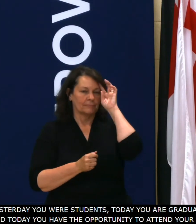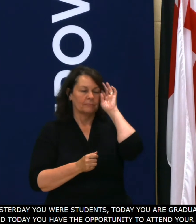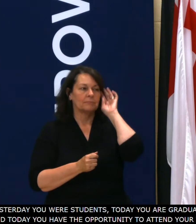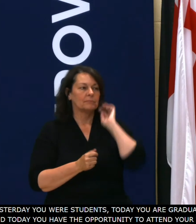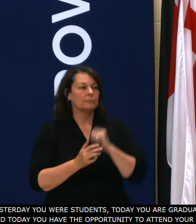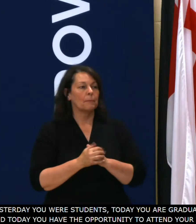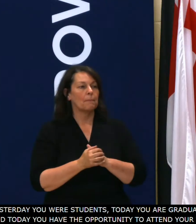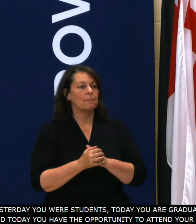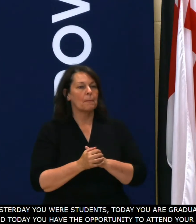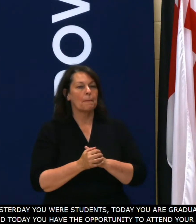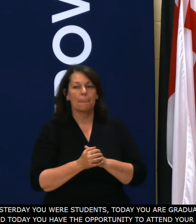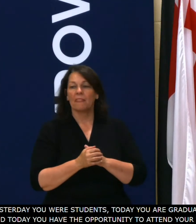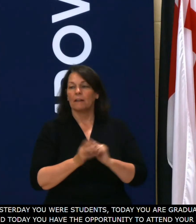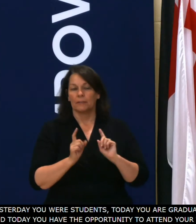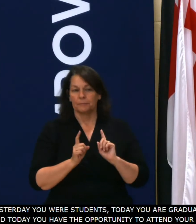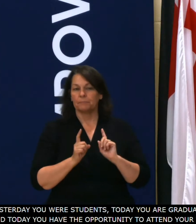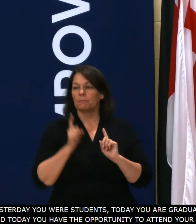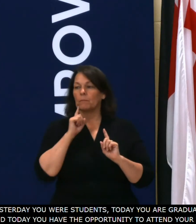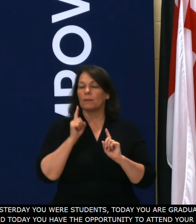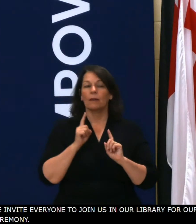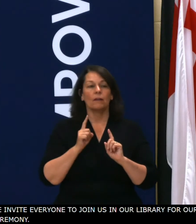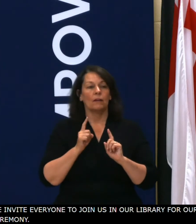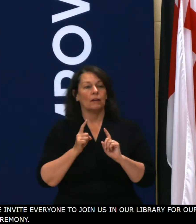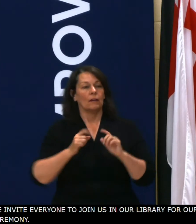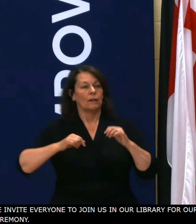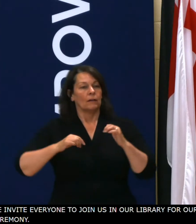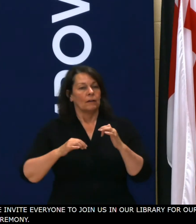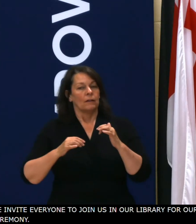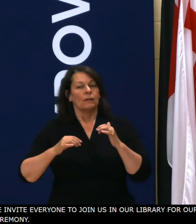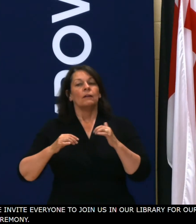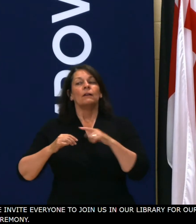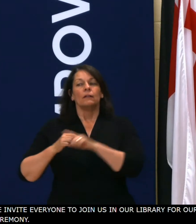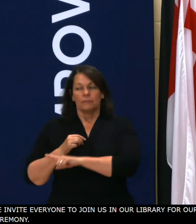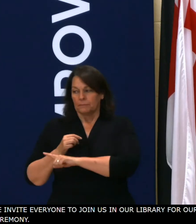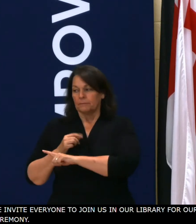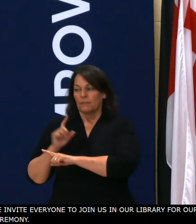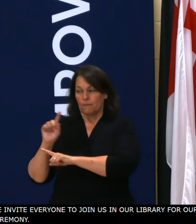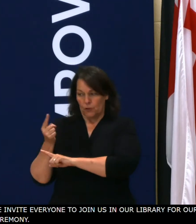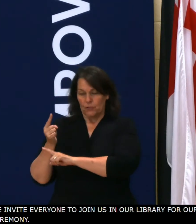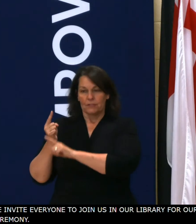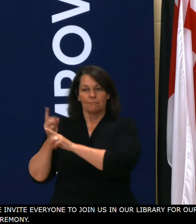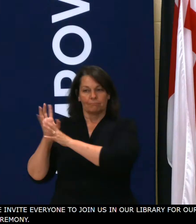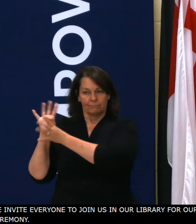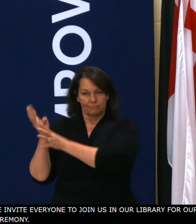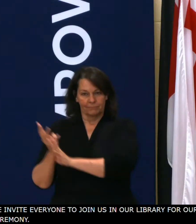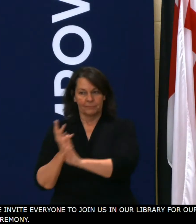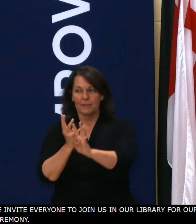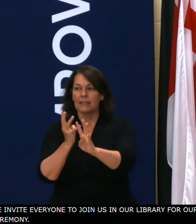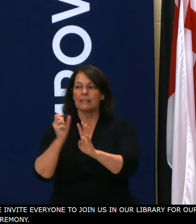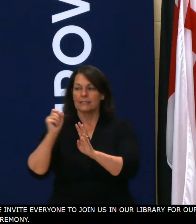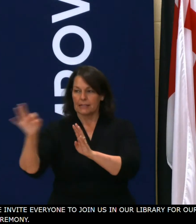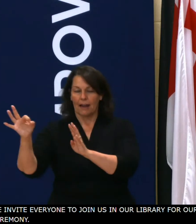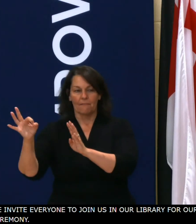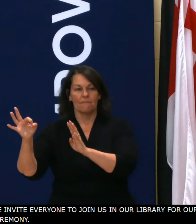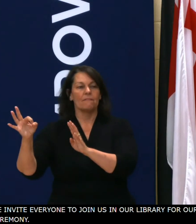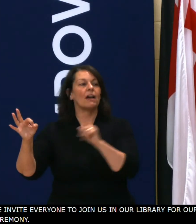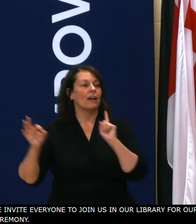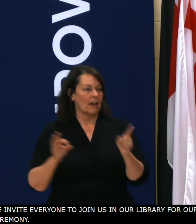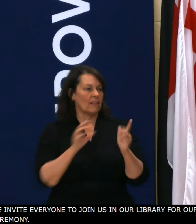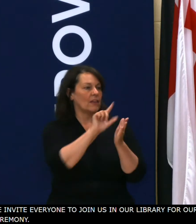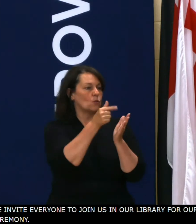During the recessional, the stage guests, led by our president, followed by staff, and then the graduates will leave the